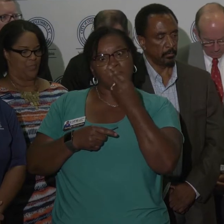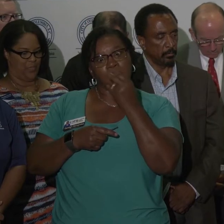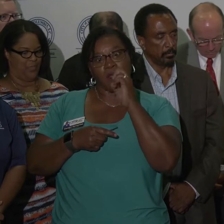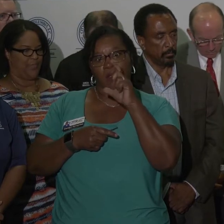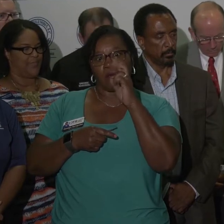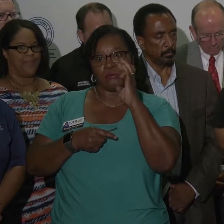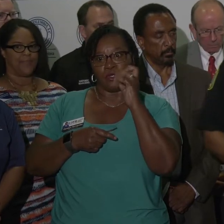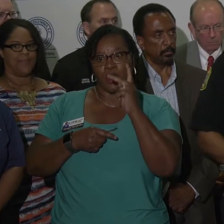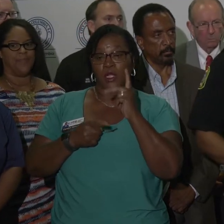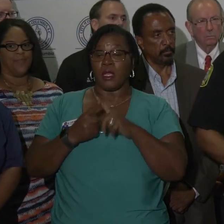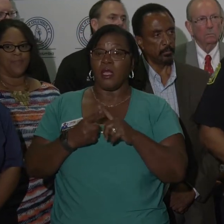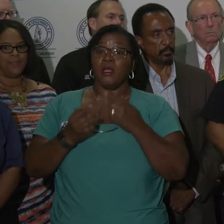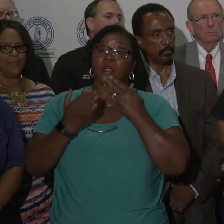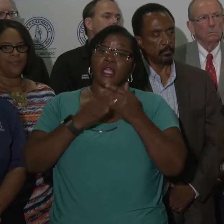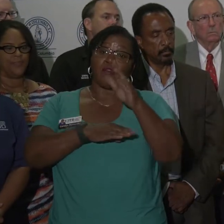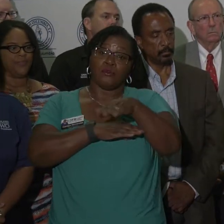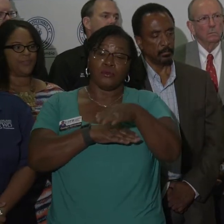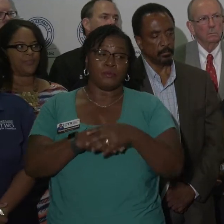Good afternoon.